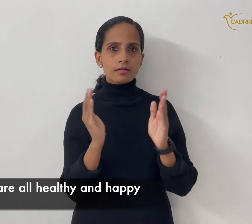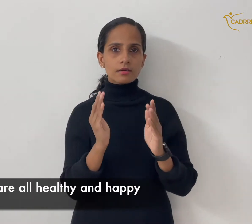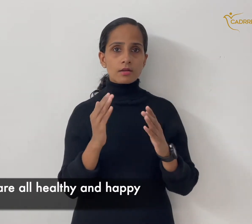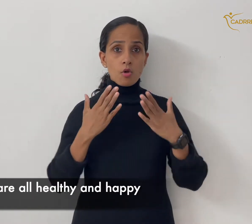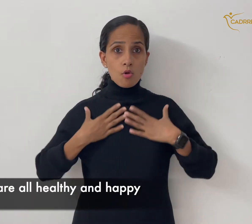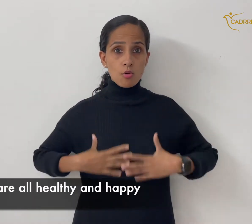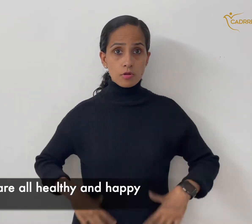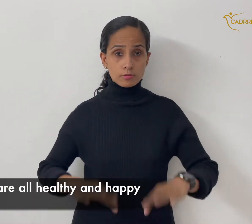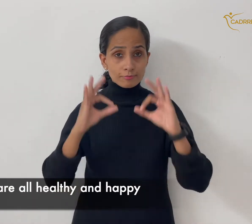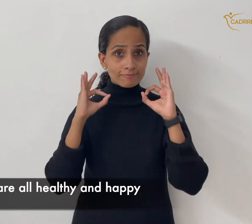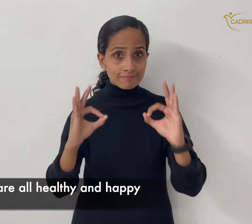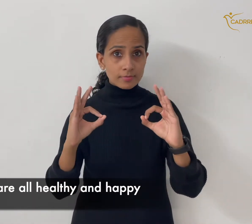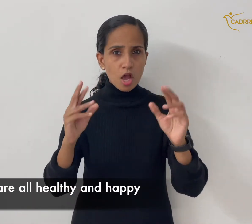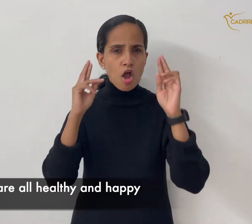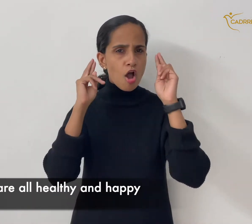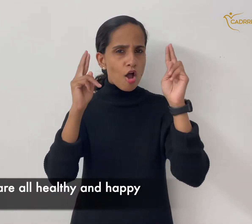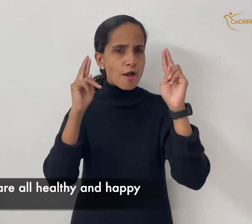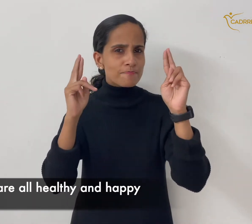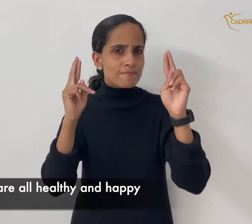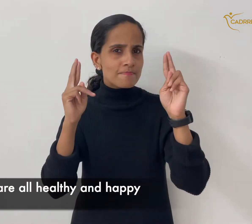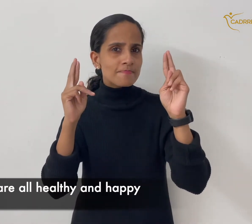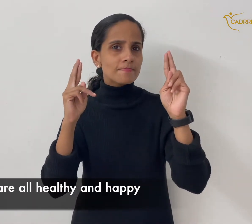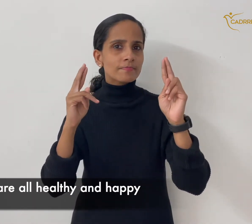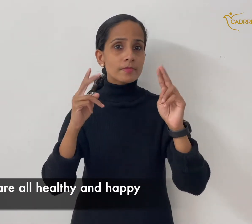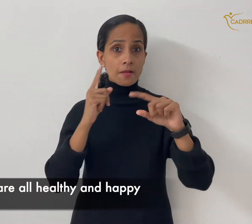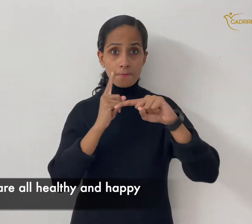Friends, hope you're all healthy and happy.